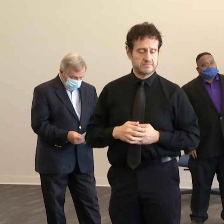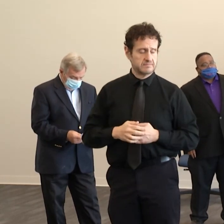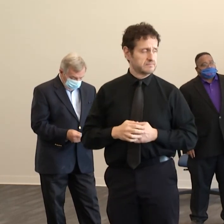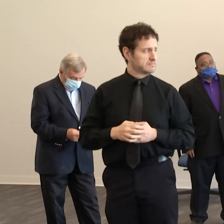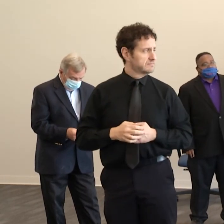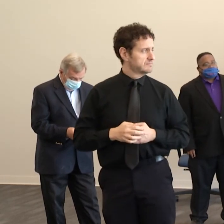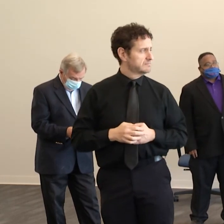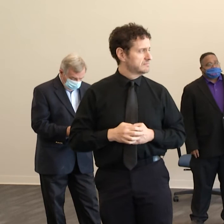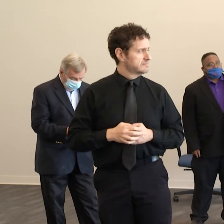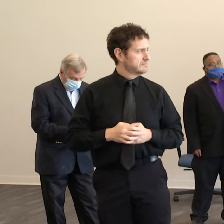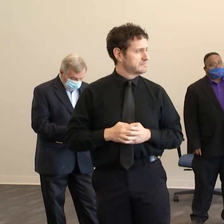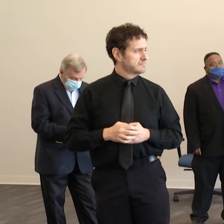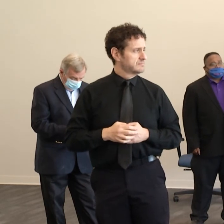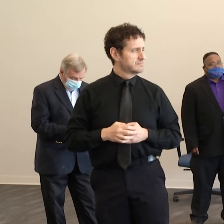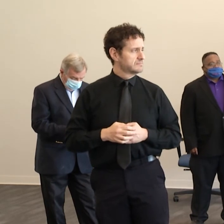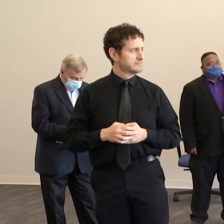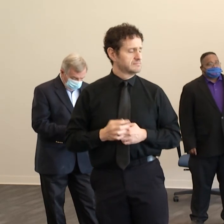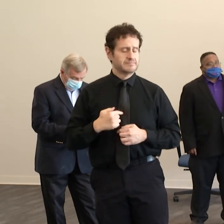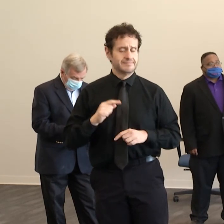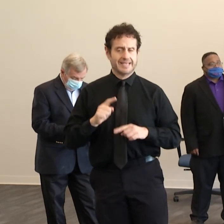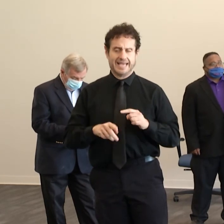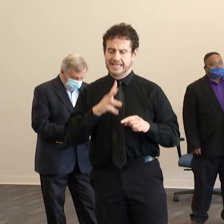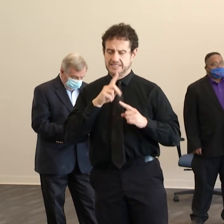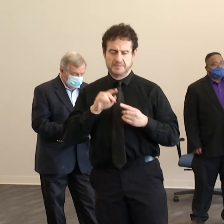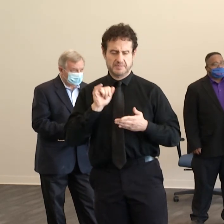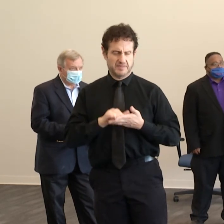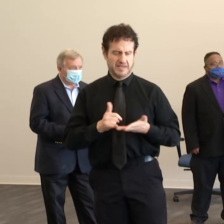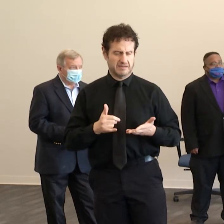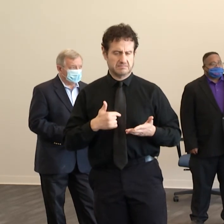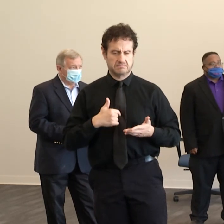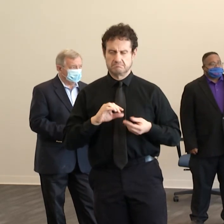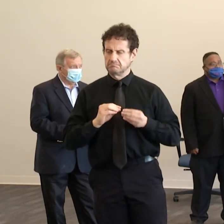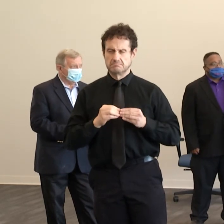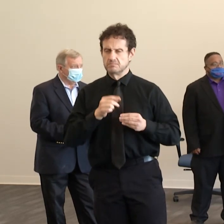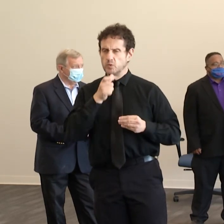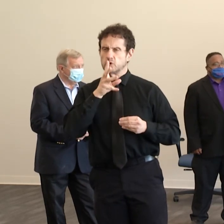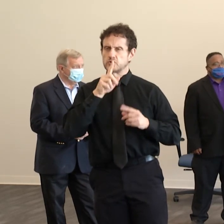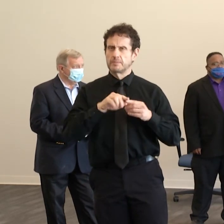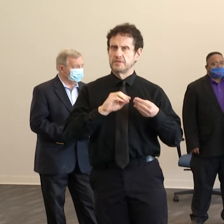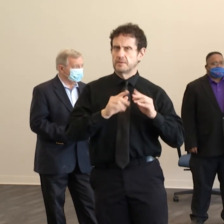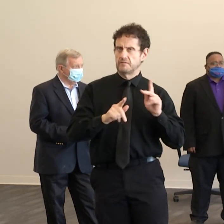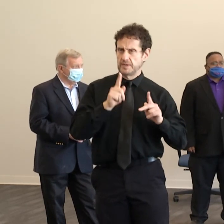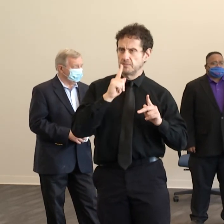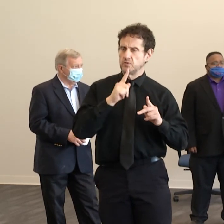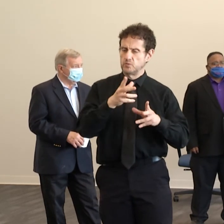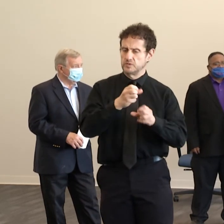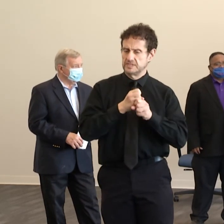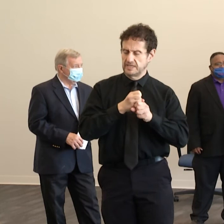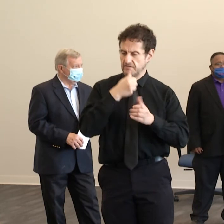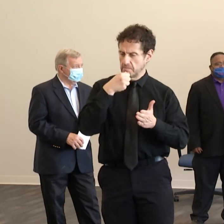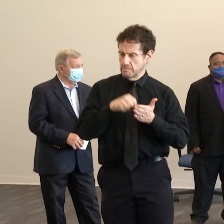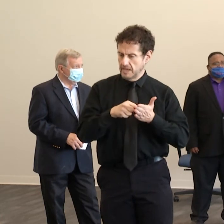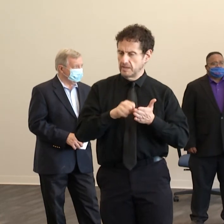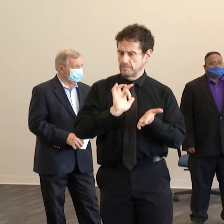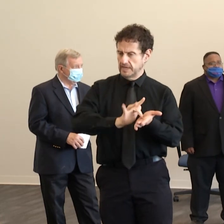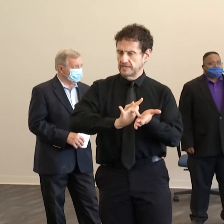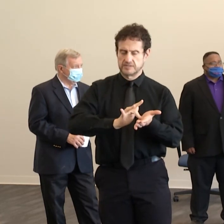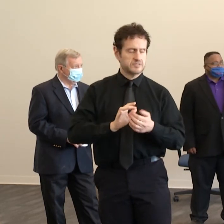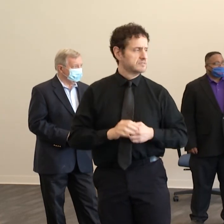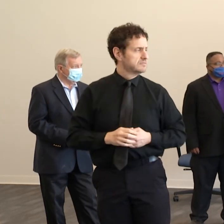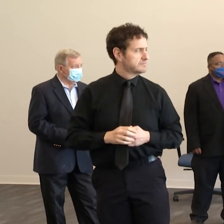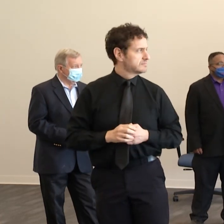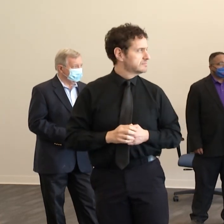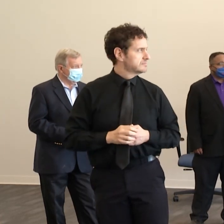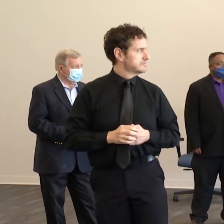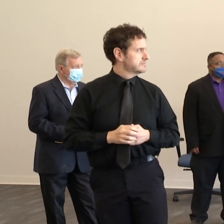comes through the mail? Well, I can't speak to that. Why don't we, who can speak to the number of people who get their meds through the mail? Go ahead, come up and